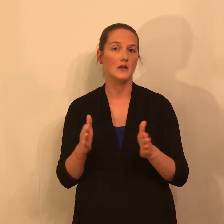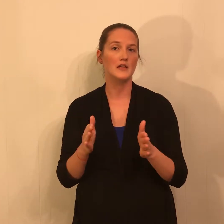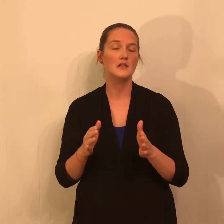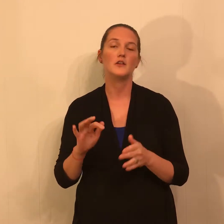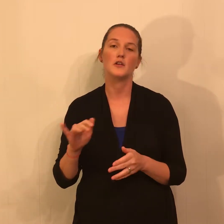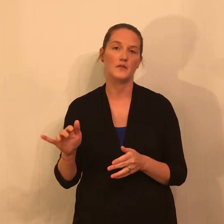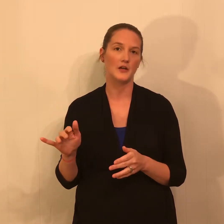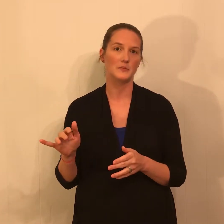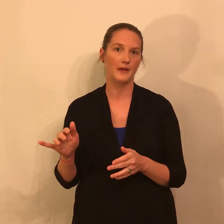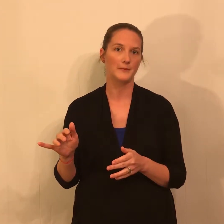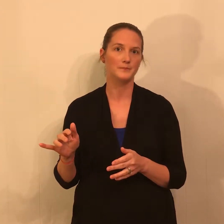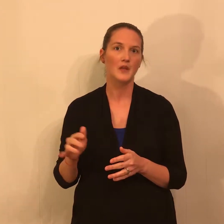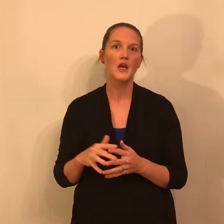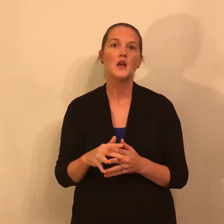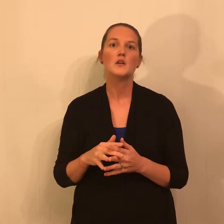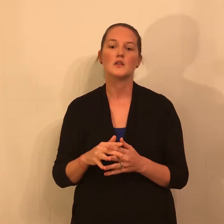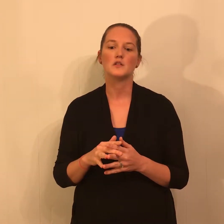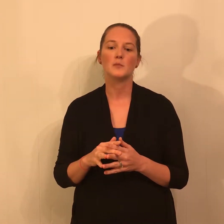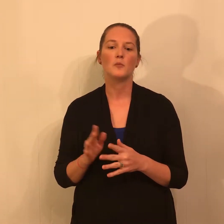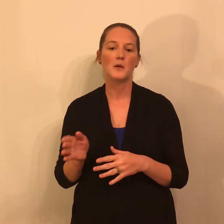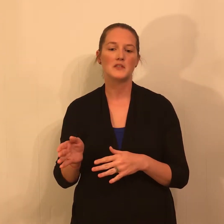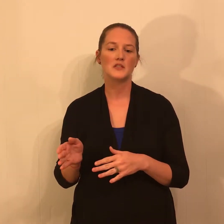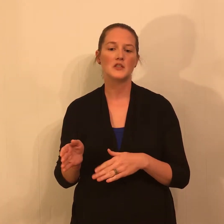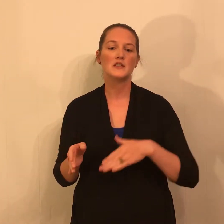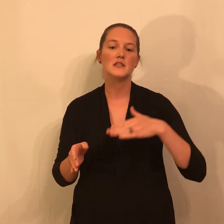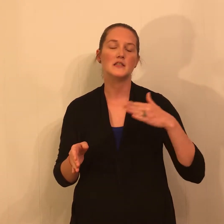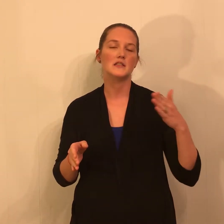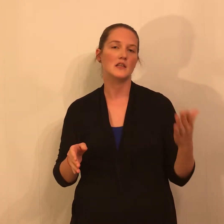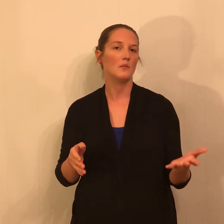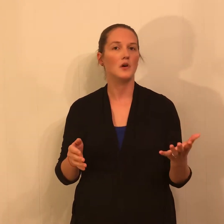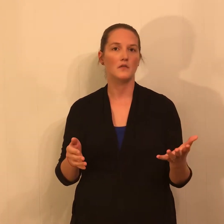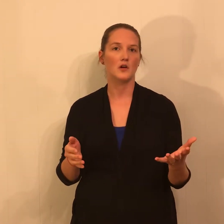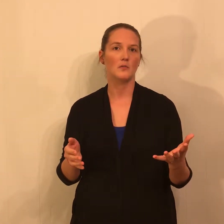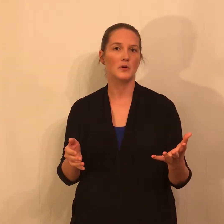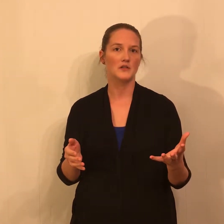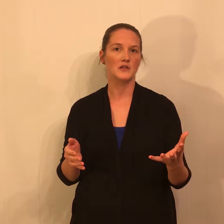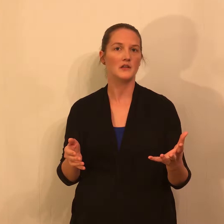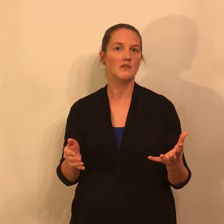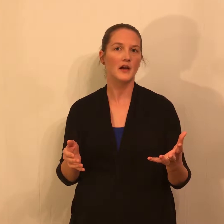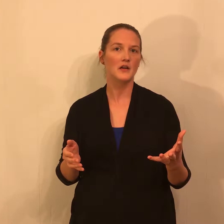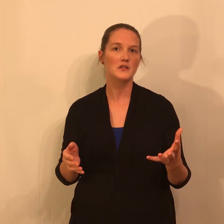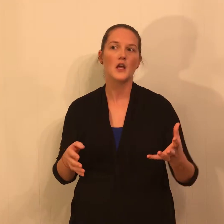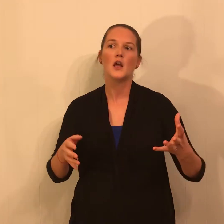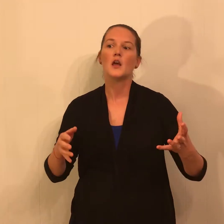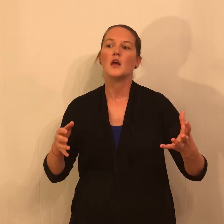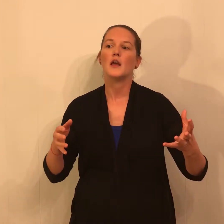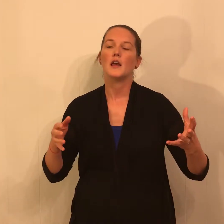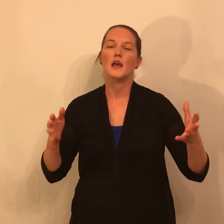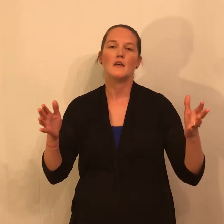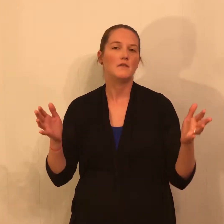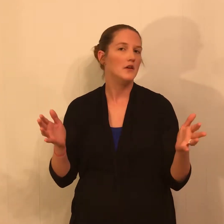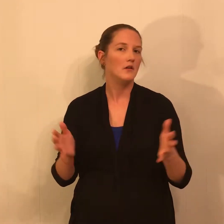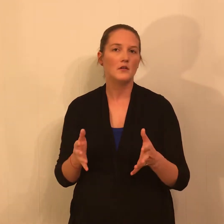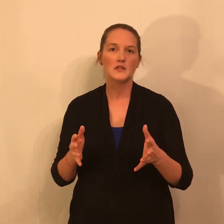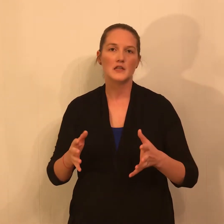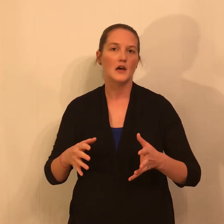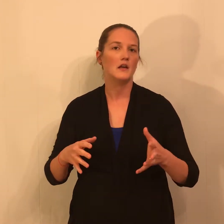less, you're going to finger spell it. So some of your prepositions and some of your person identifiers, if you don't know the sign, it